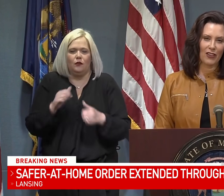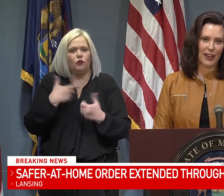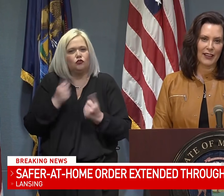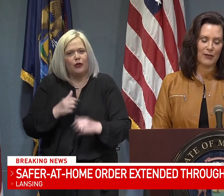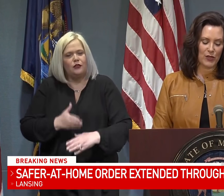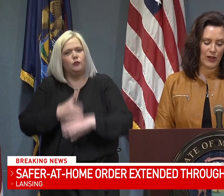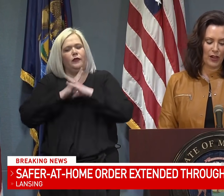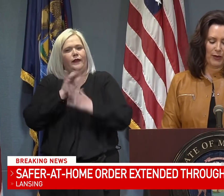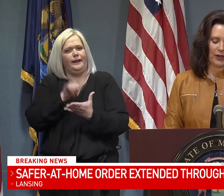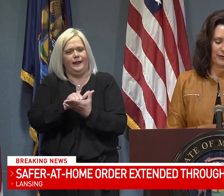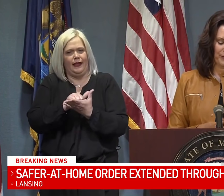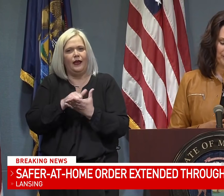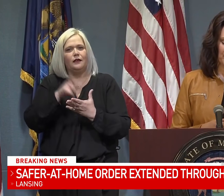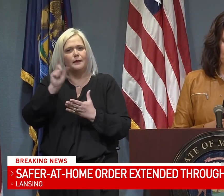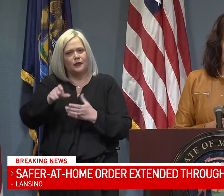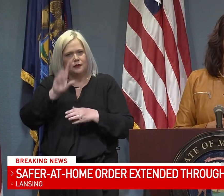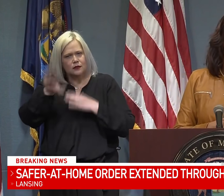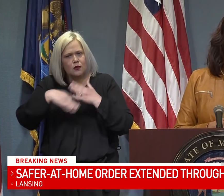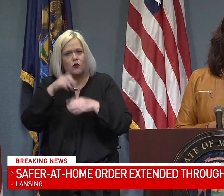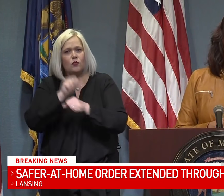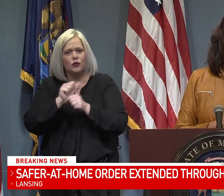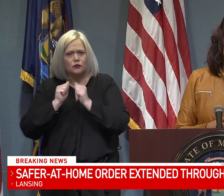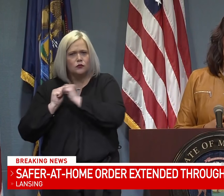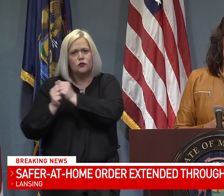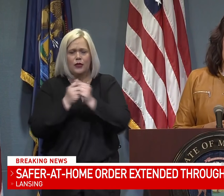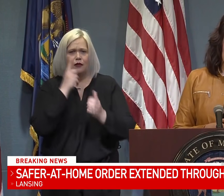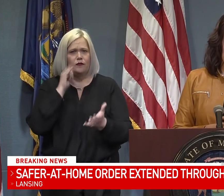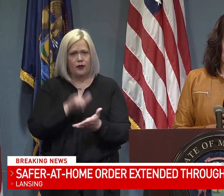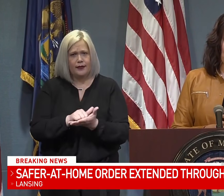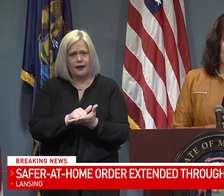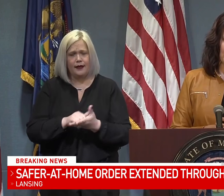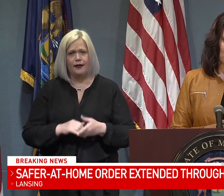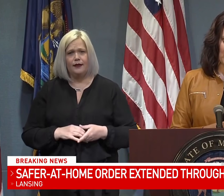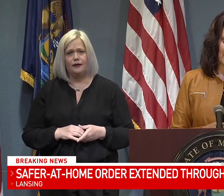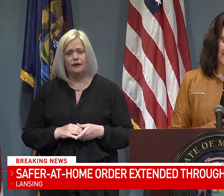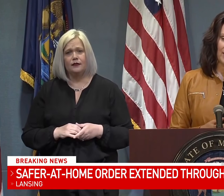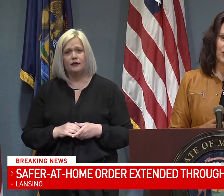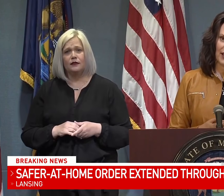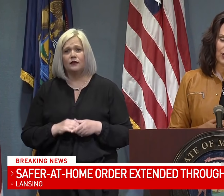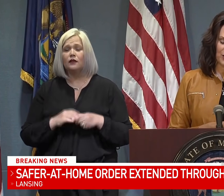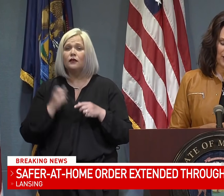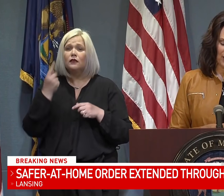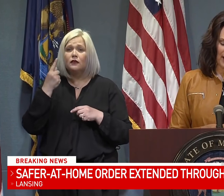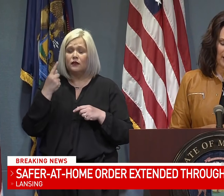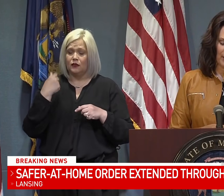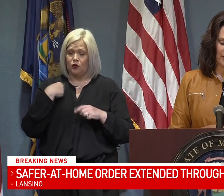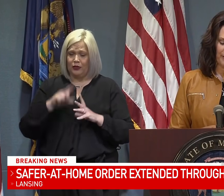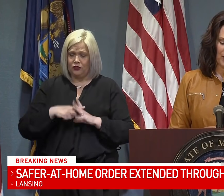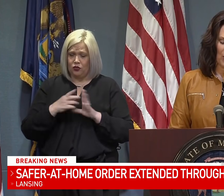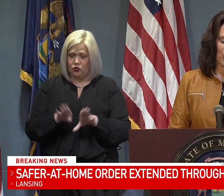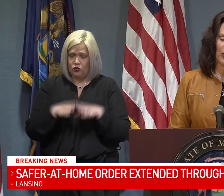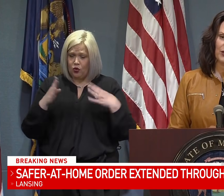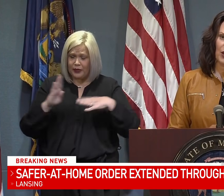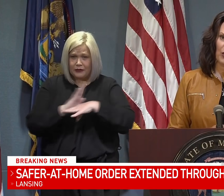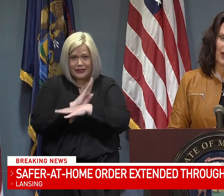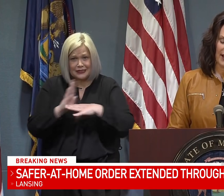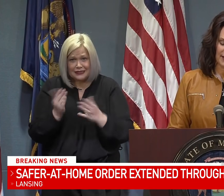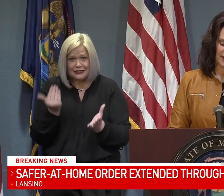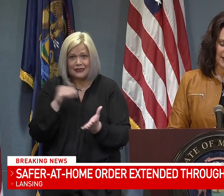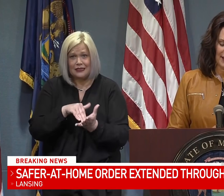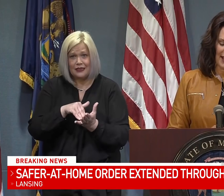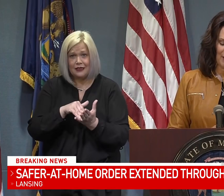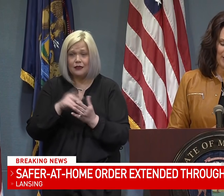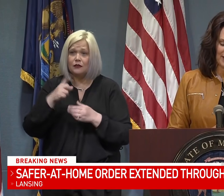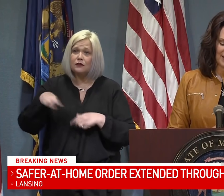we have all got to keep doing our part. It's crucial that as we begin to re-engage sectors of our economy, our workers know